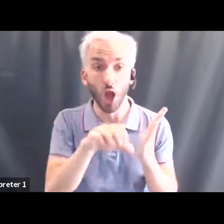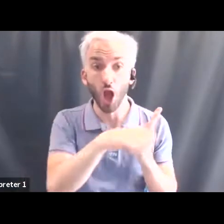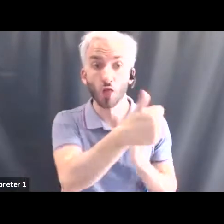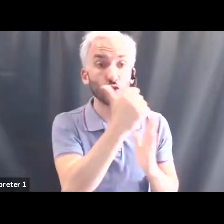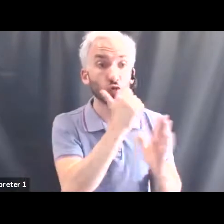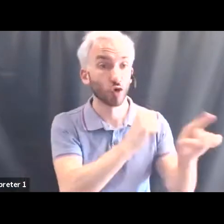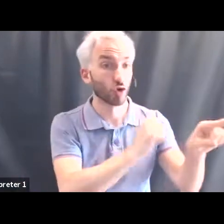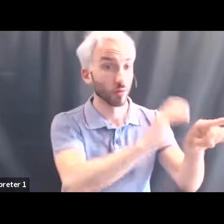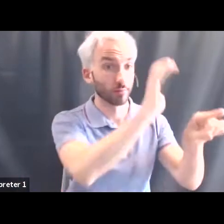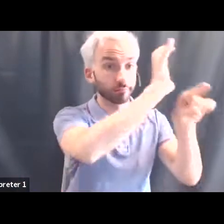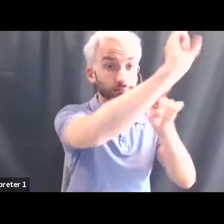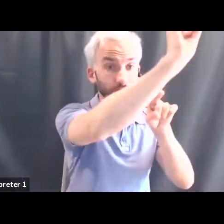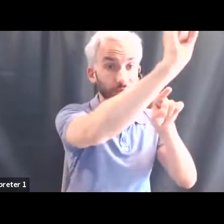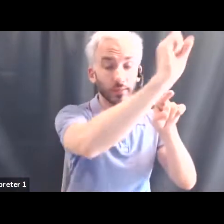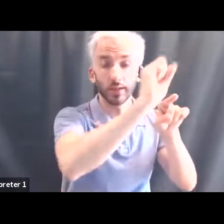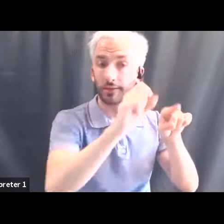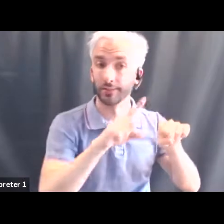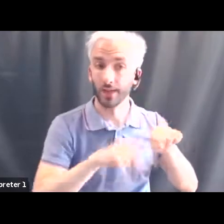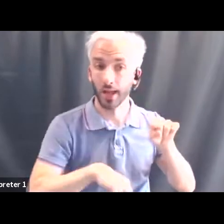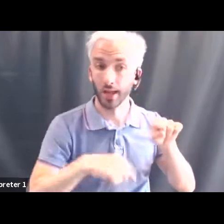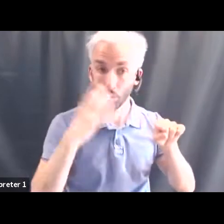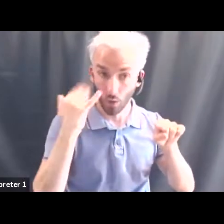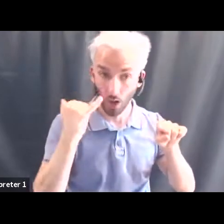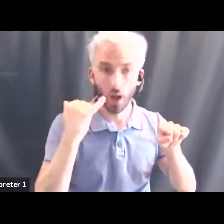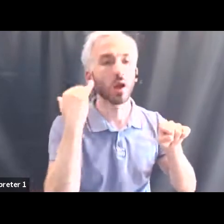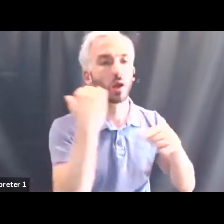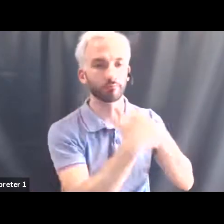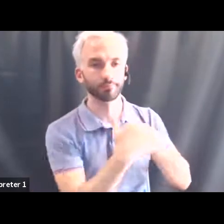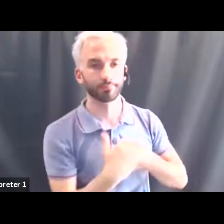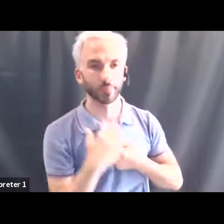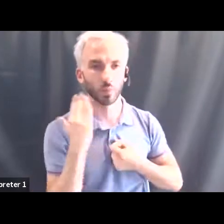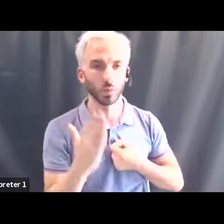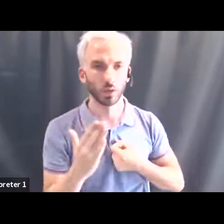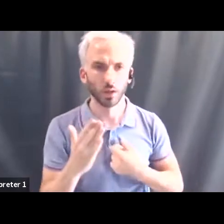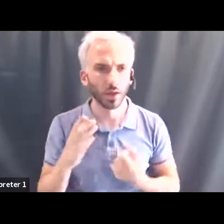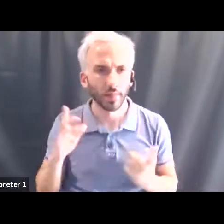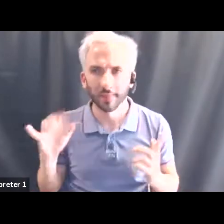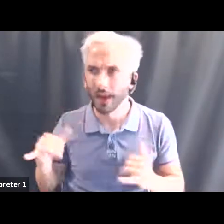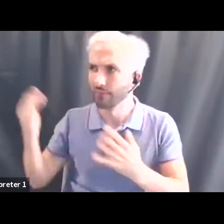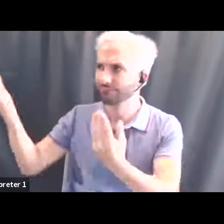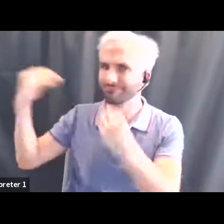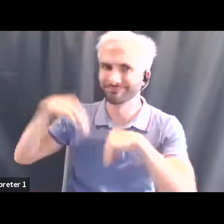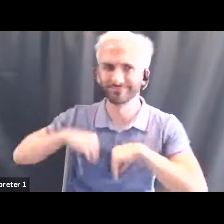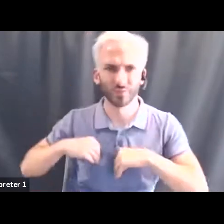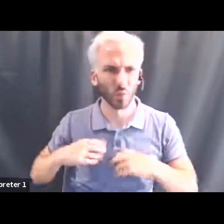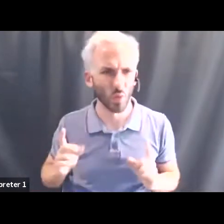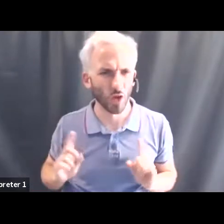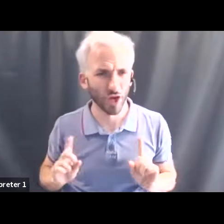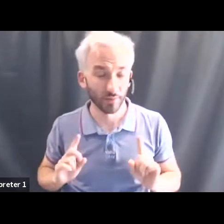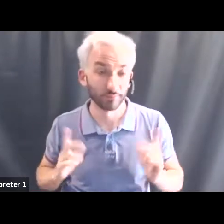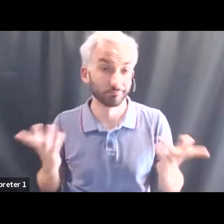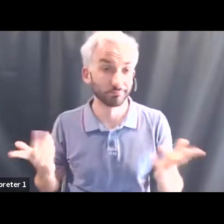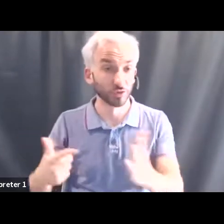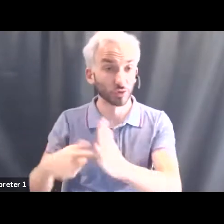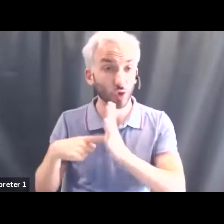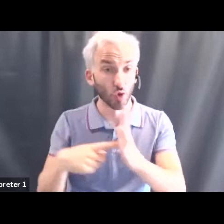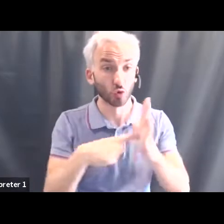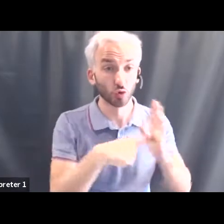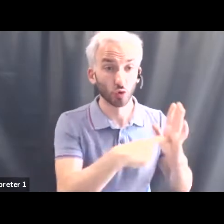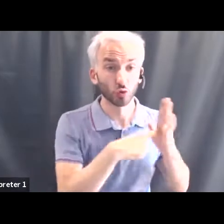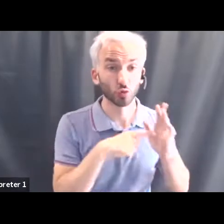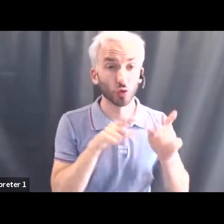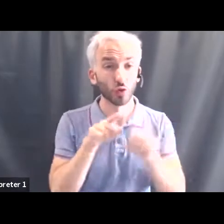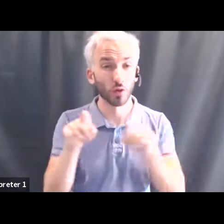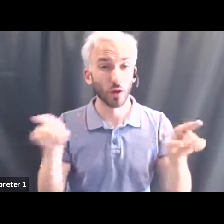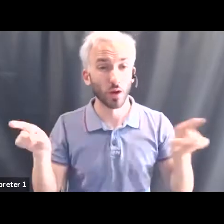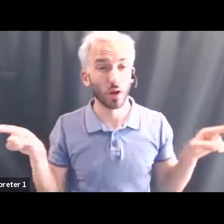she was stamping out my bloom. Where did I get this crazy idea? It's what we're all shown. Betty and Veronica are always